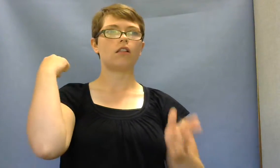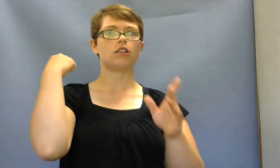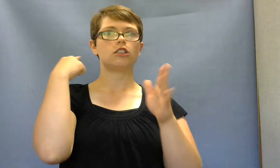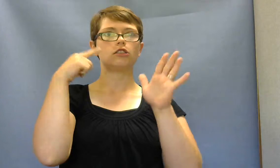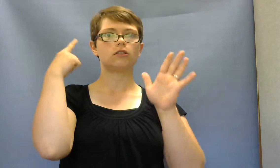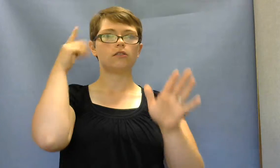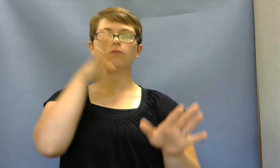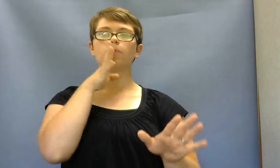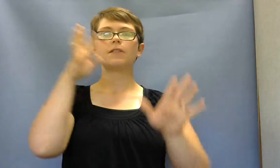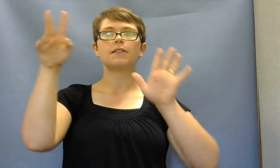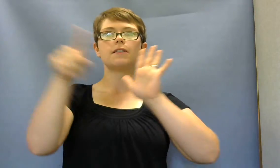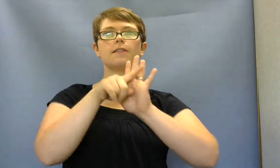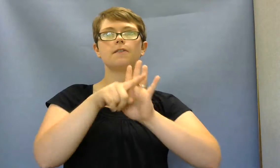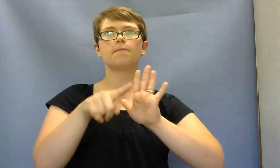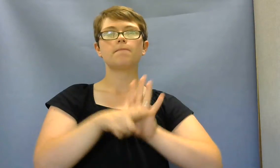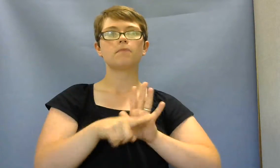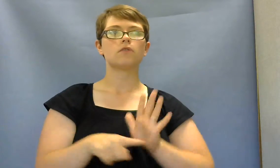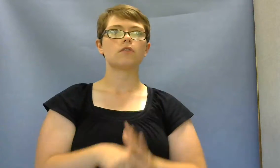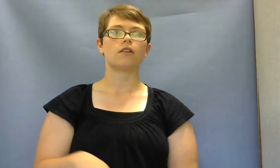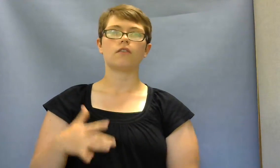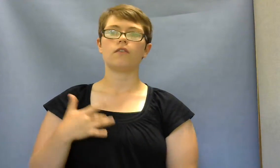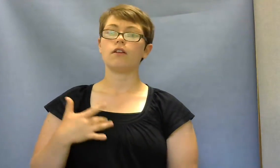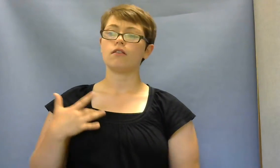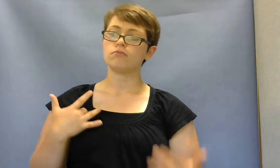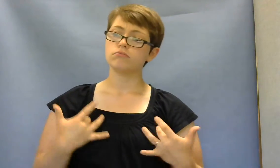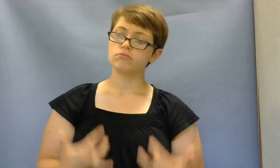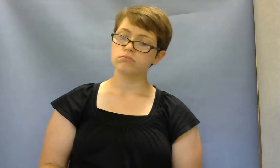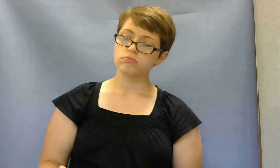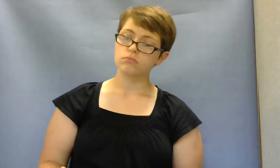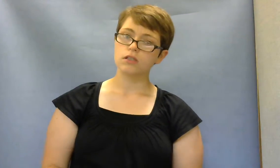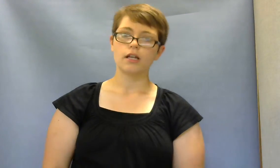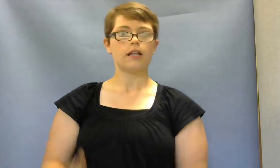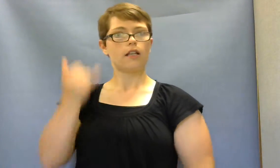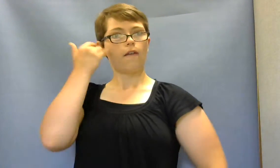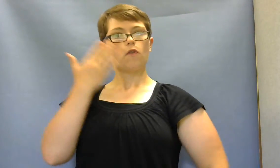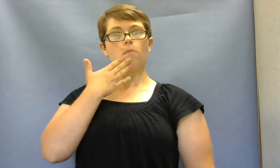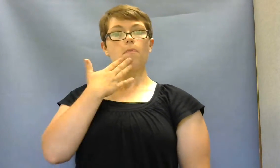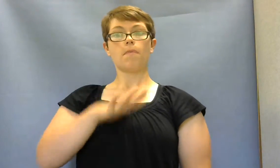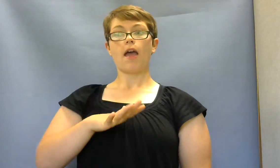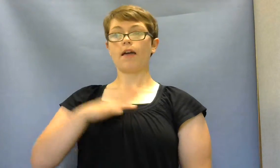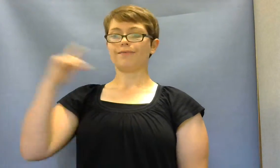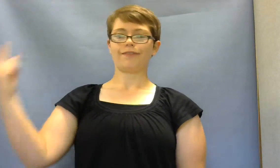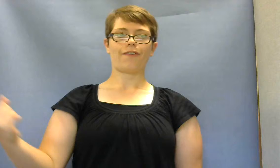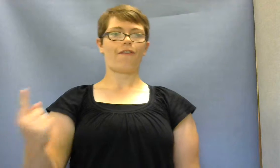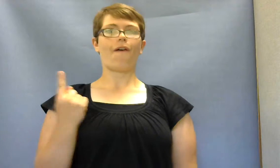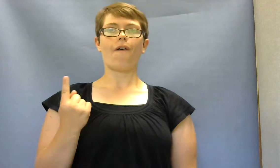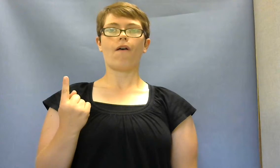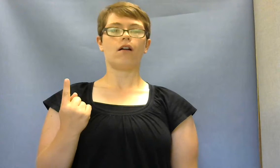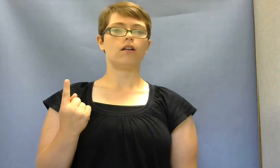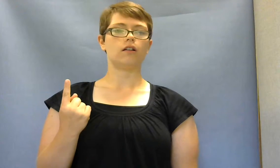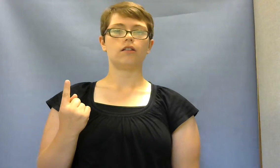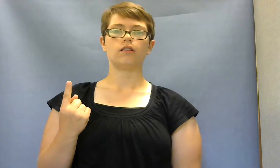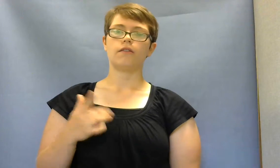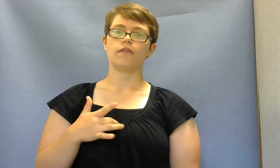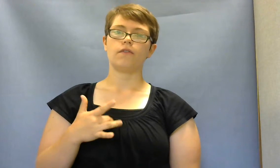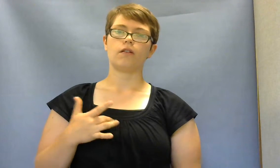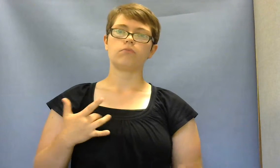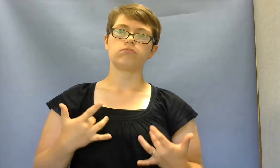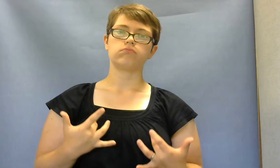matter how bad of a day you're having, they'll bring you even lower. You know what I'm talking about? Think of the three biggest discouragers in your life.